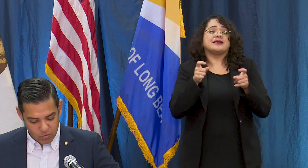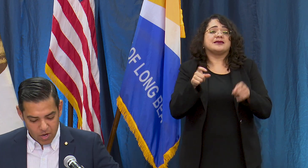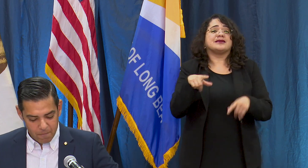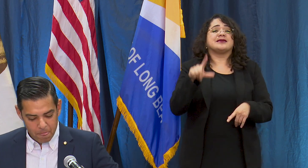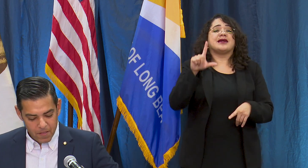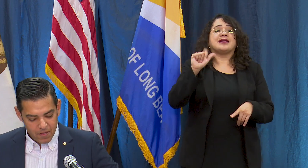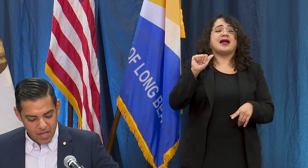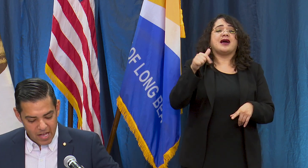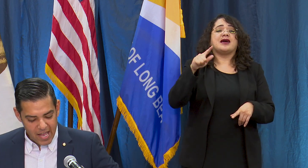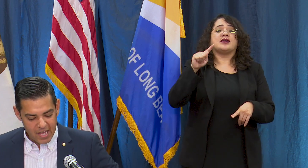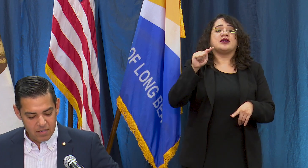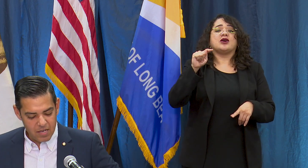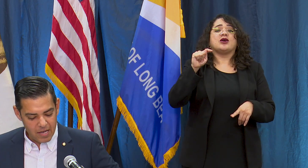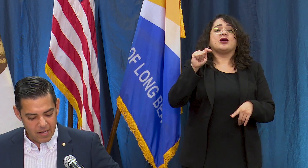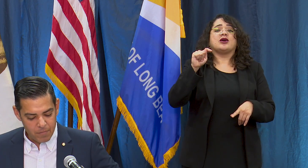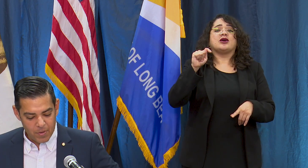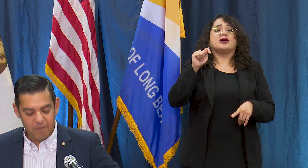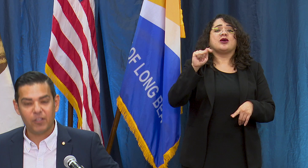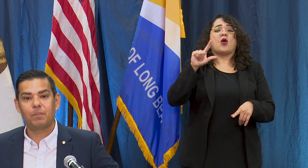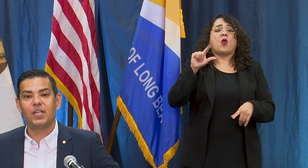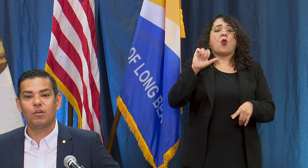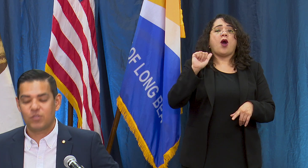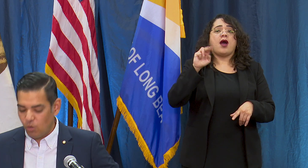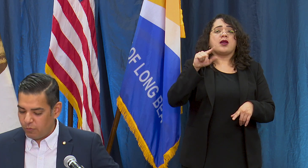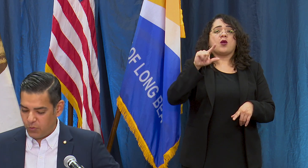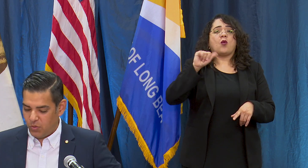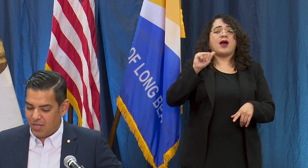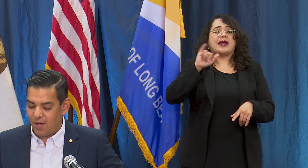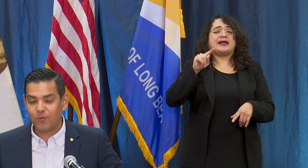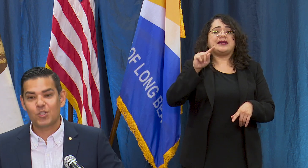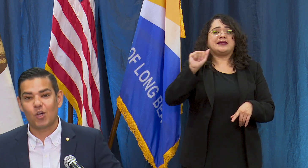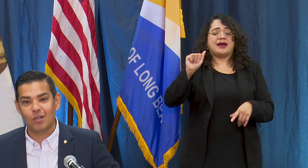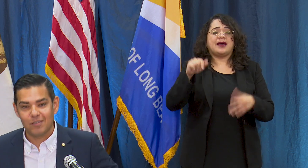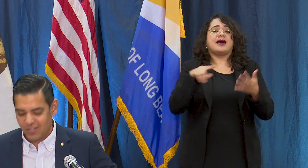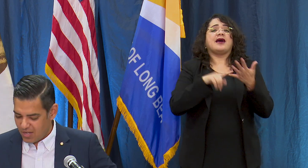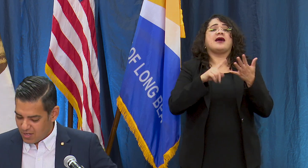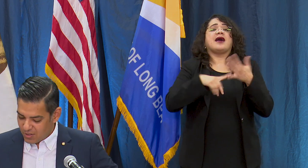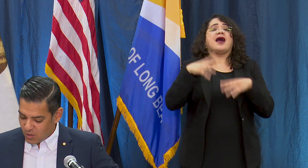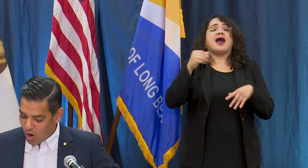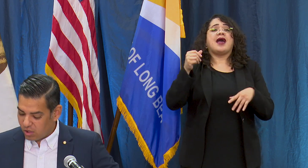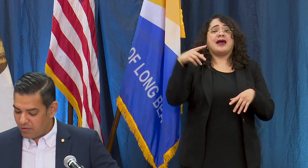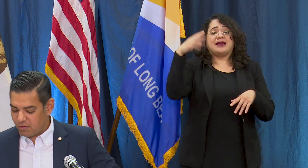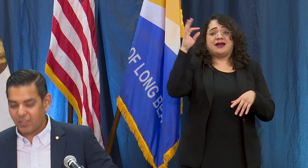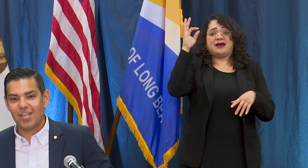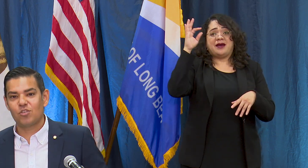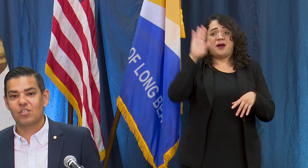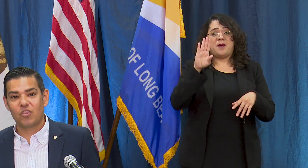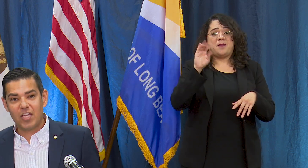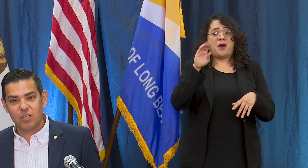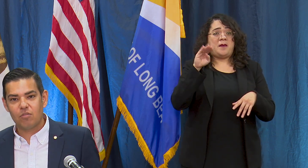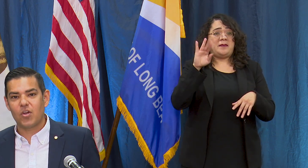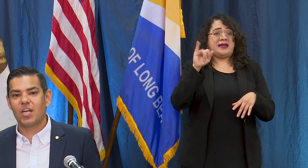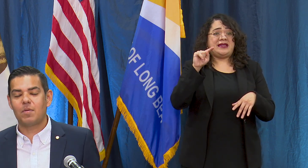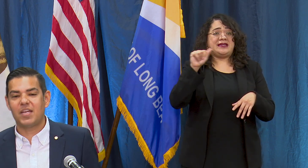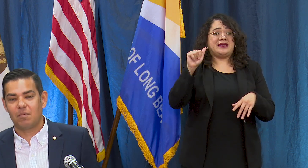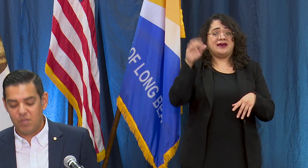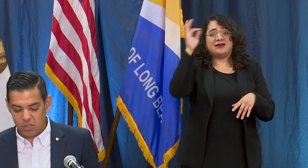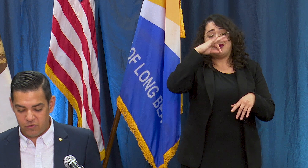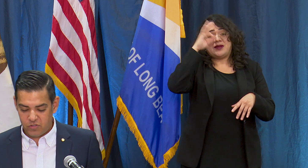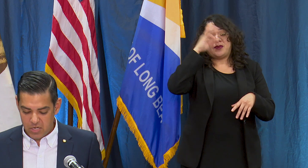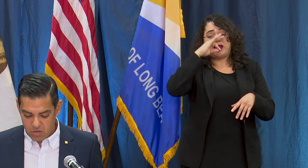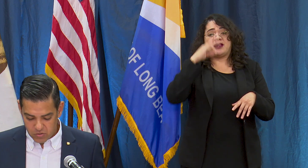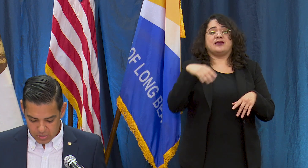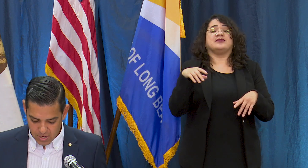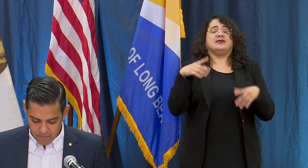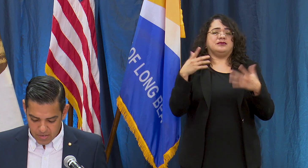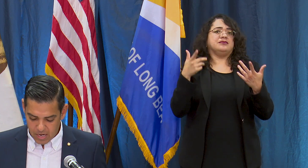Guantaquita Restaurant, and Bebop Filipino Soul Food for starters. So all of those locations, thank you. They're going to be making meals